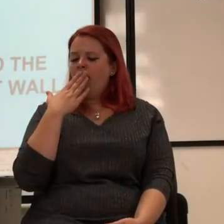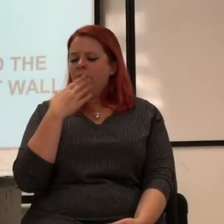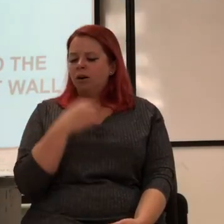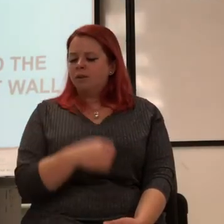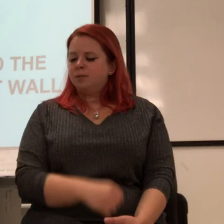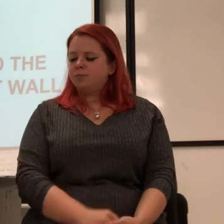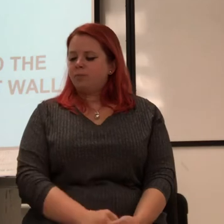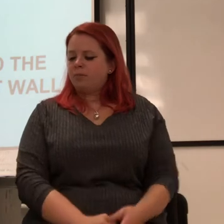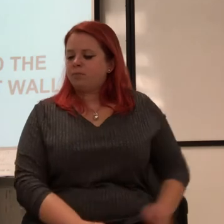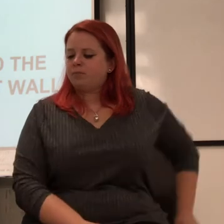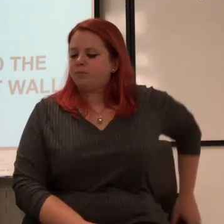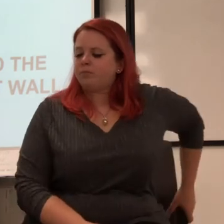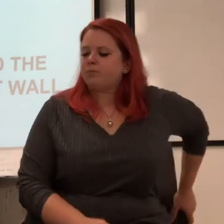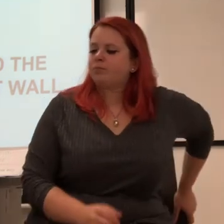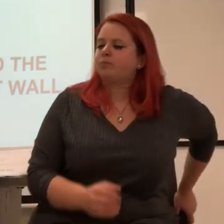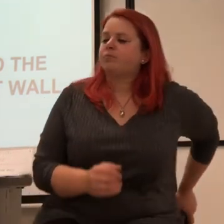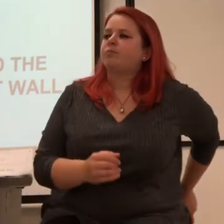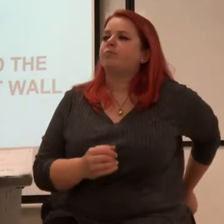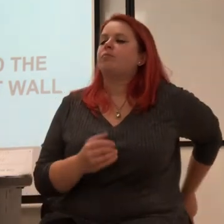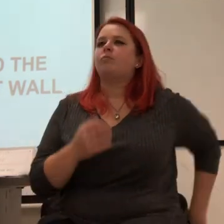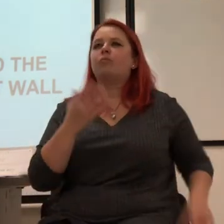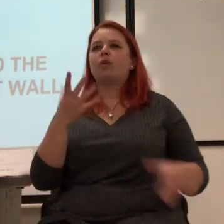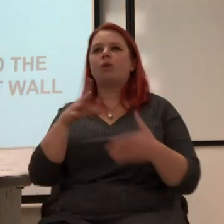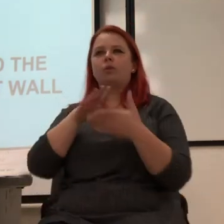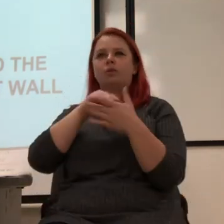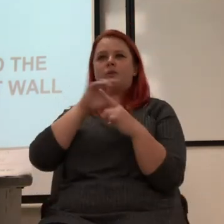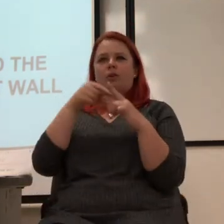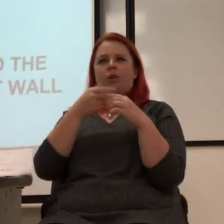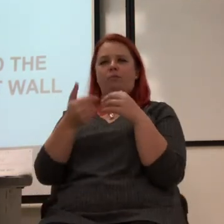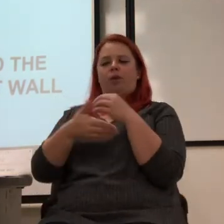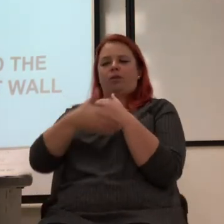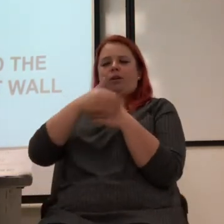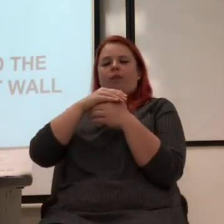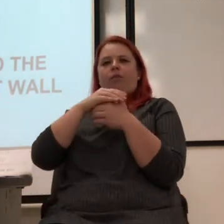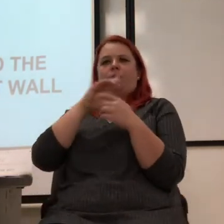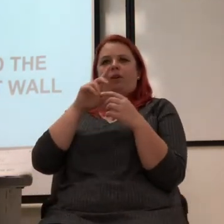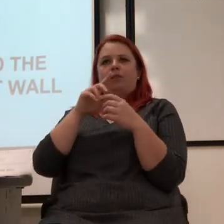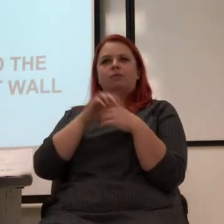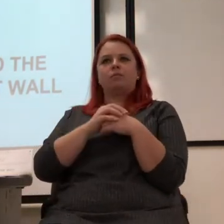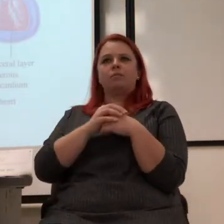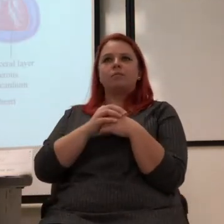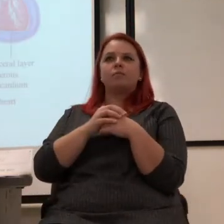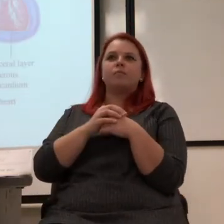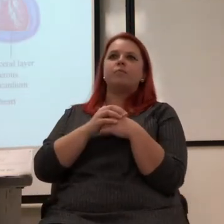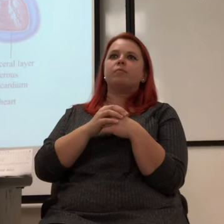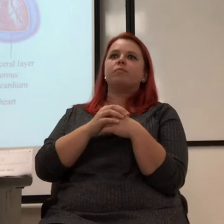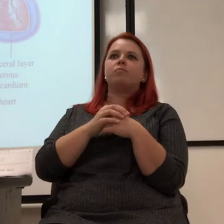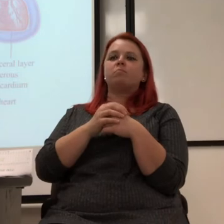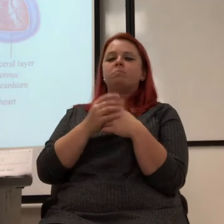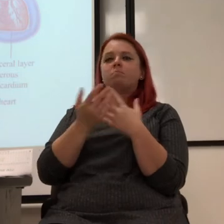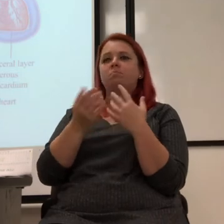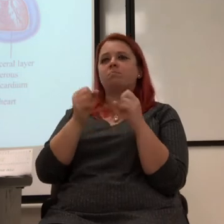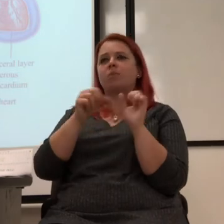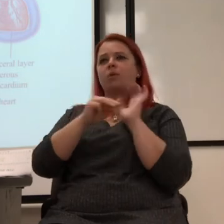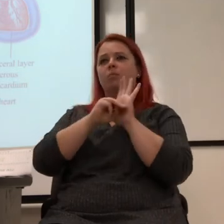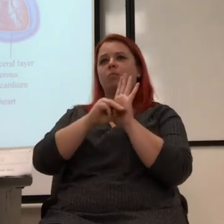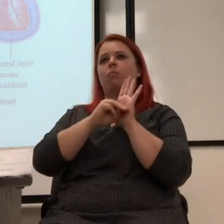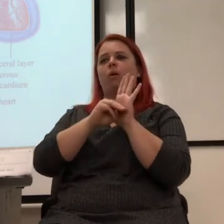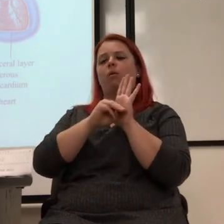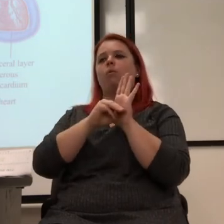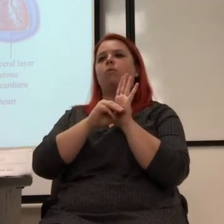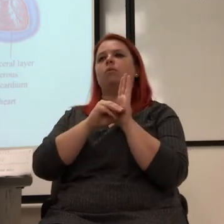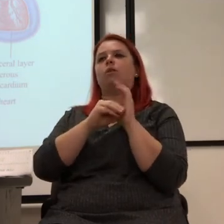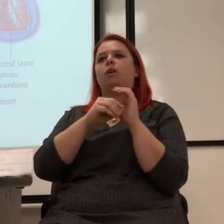So let's learn about the coverings of the heart wall as it sits in the mediastinum. It can be modeled as